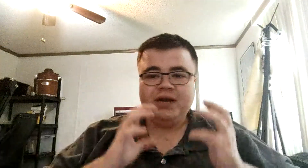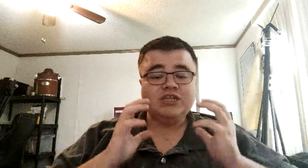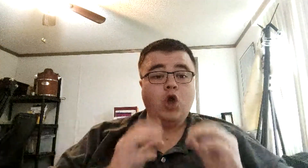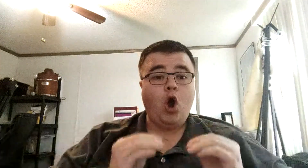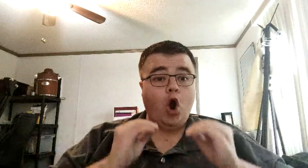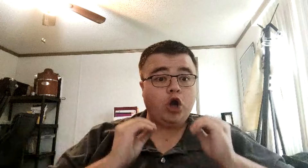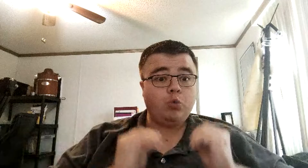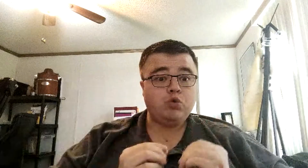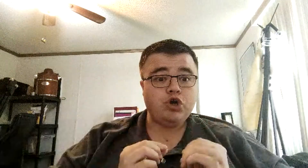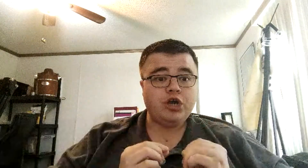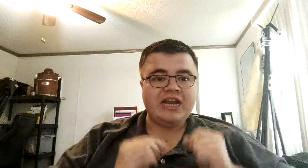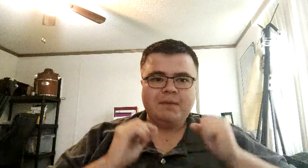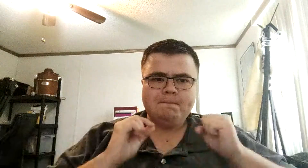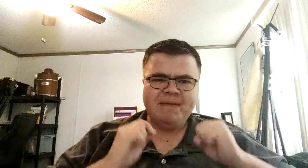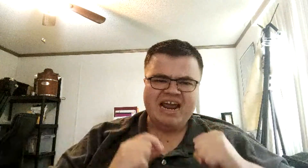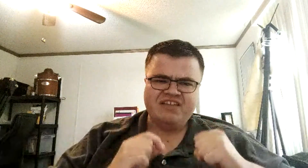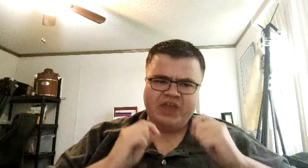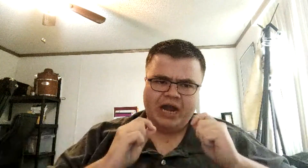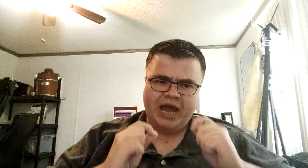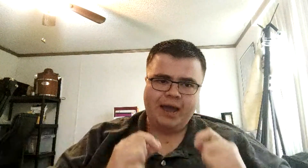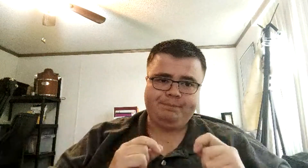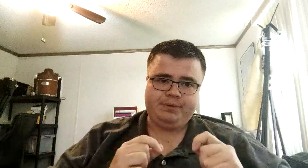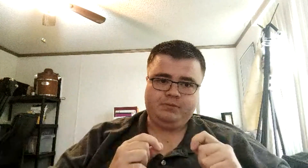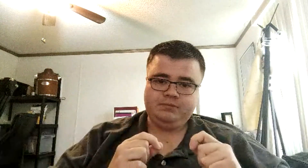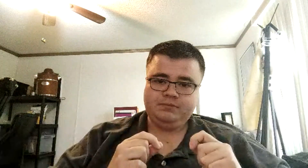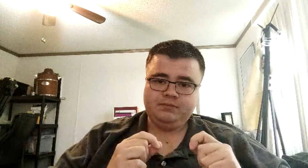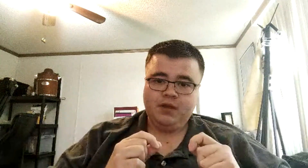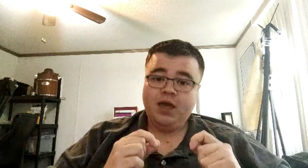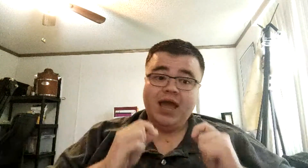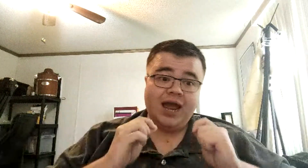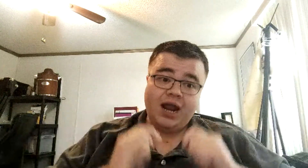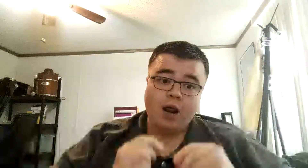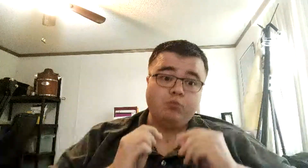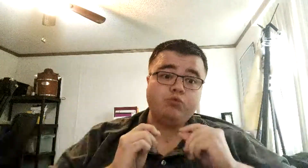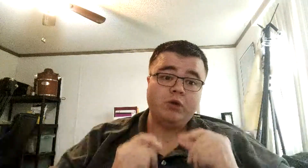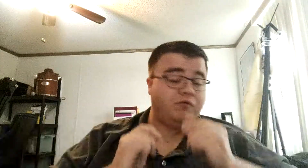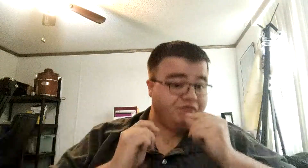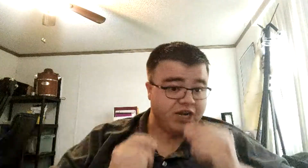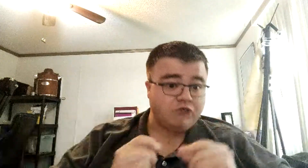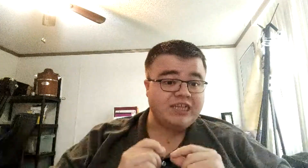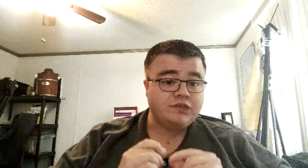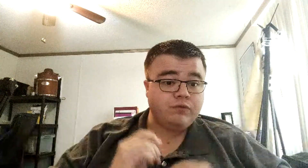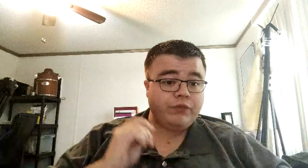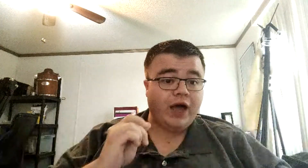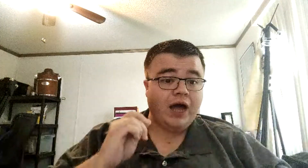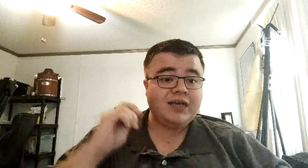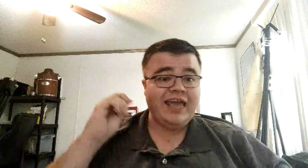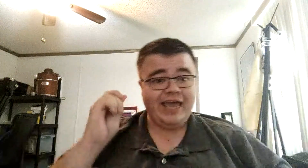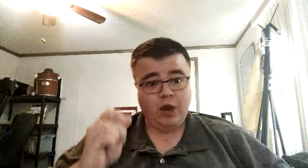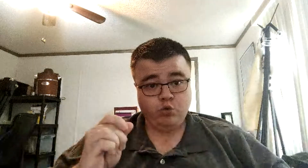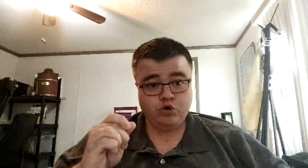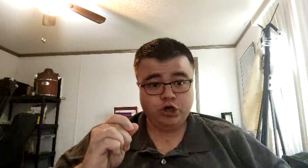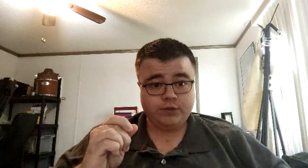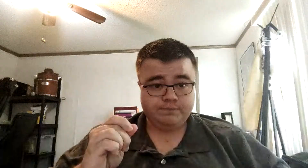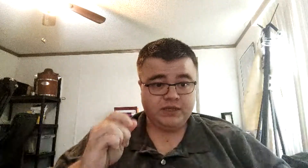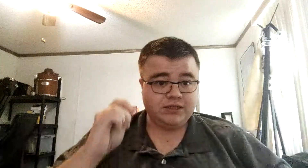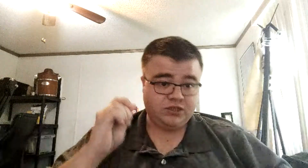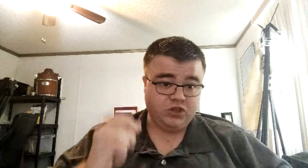his hard work made that happen. And I'm really, really grateful that Edward, his